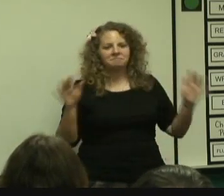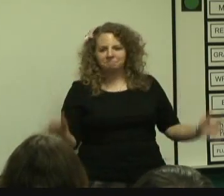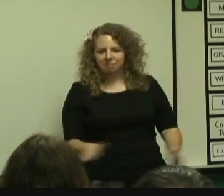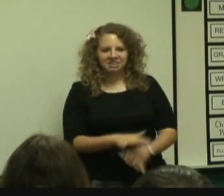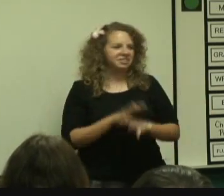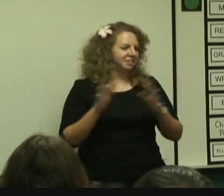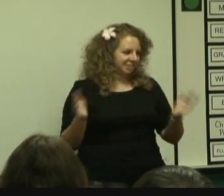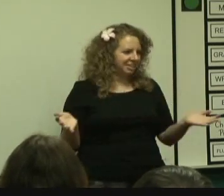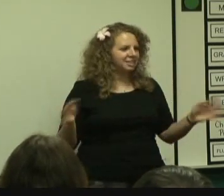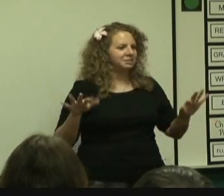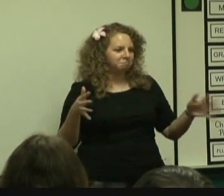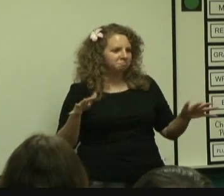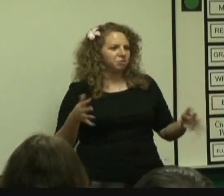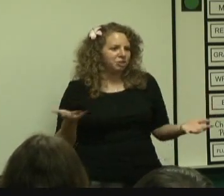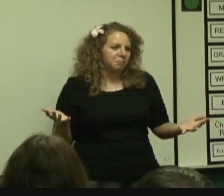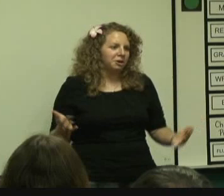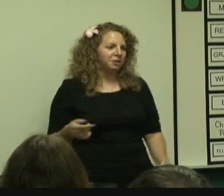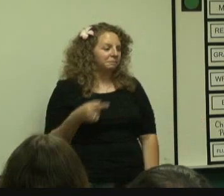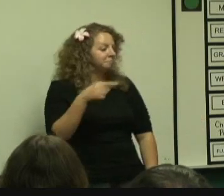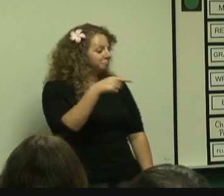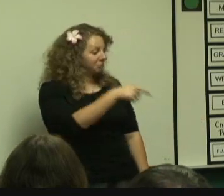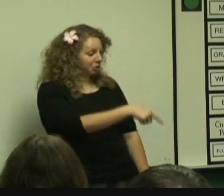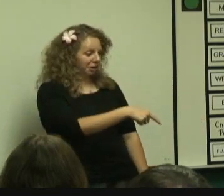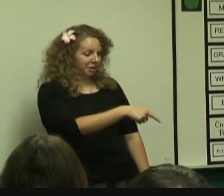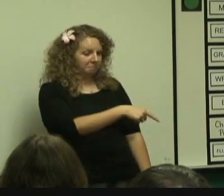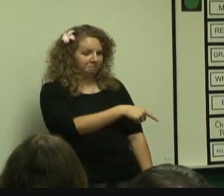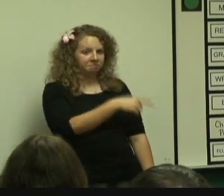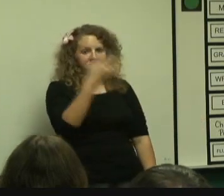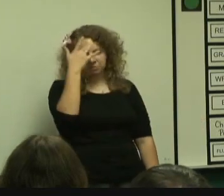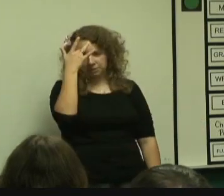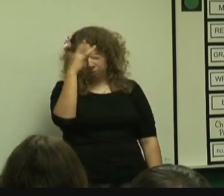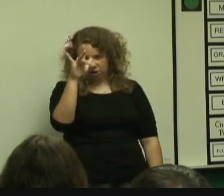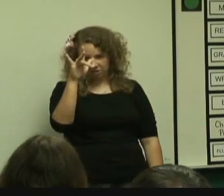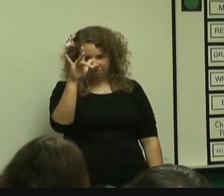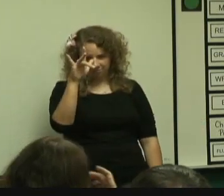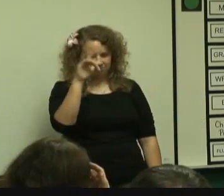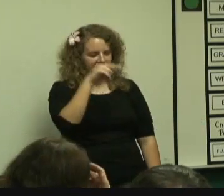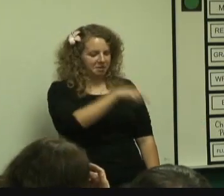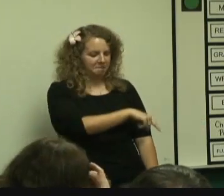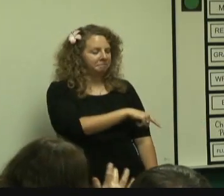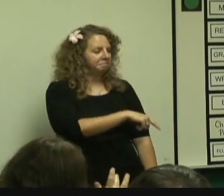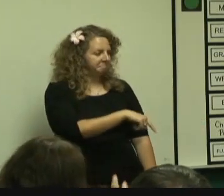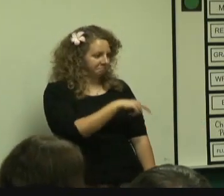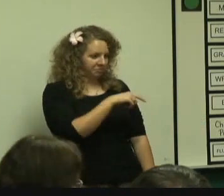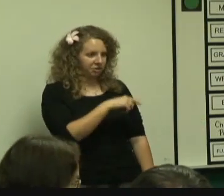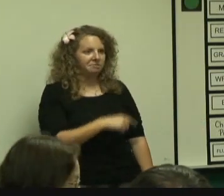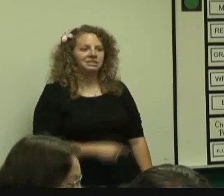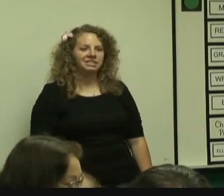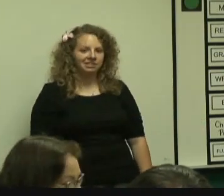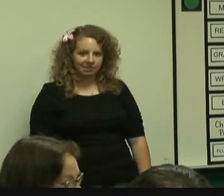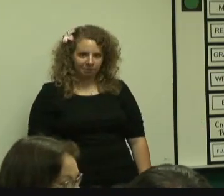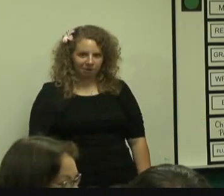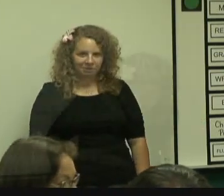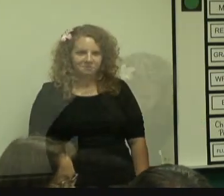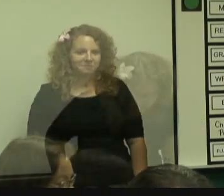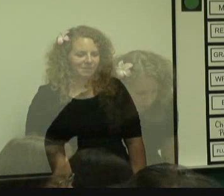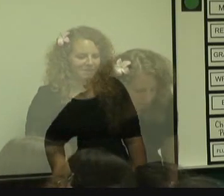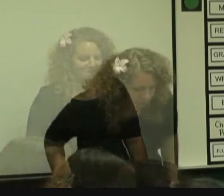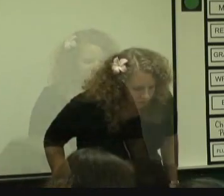saying, basically, he's just smart, you know. So him, smart. Him. So that means he is smart. So you